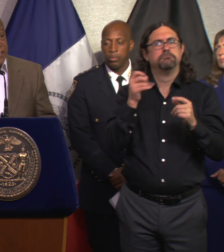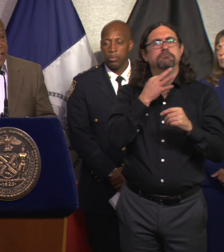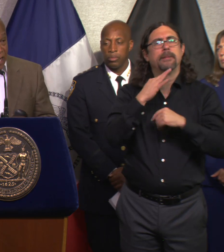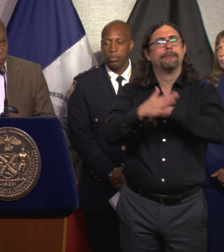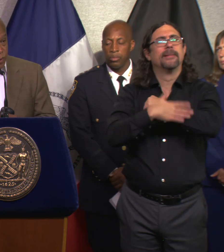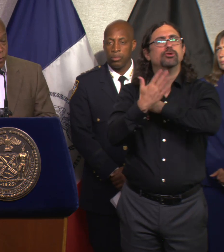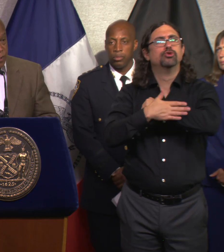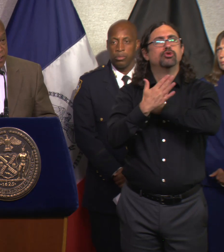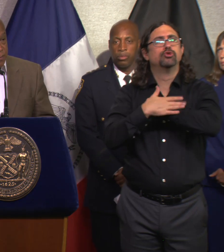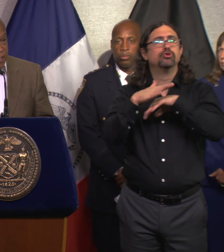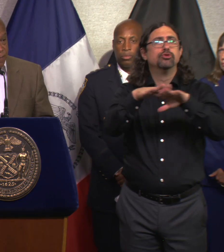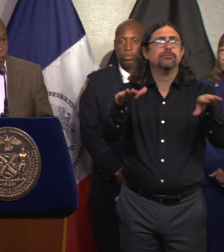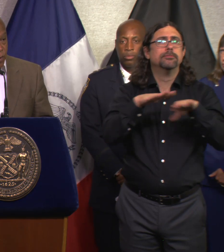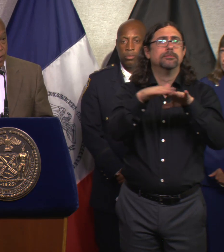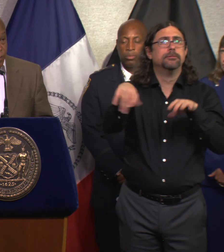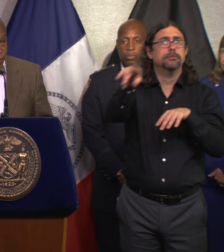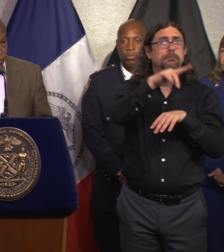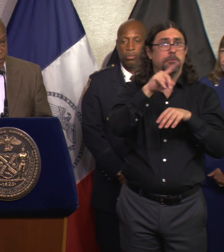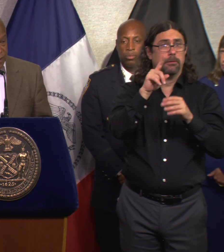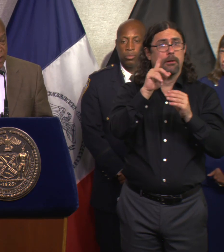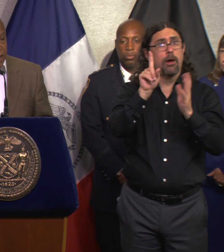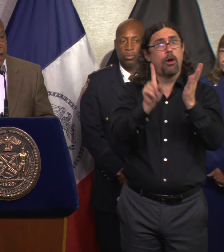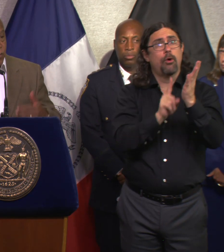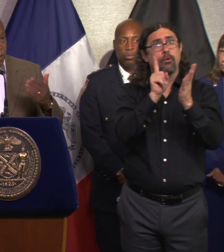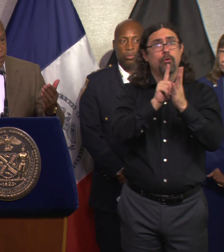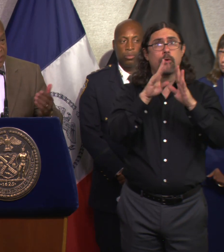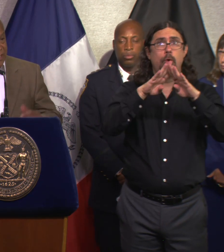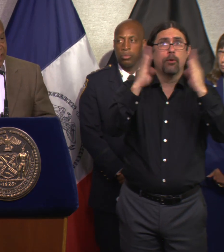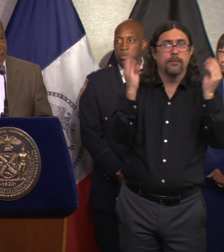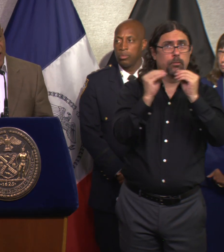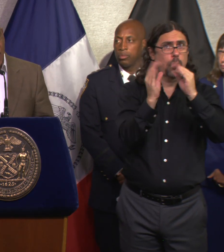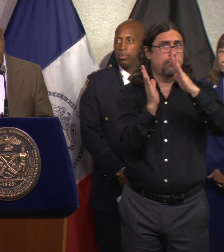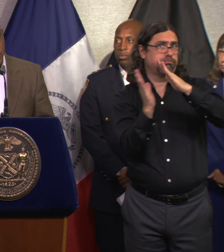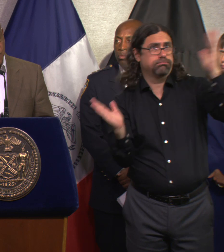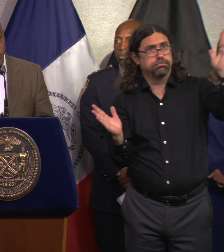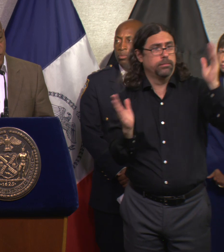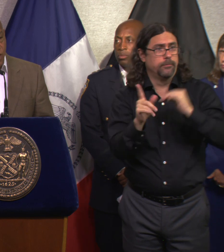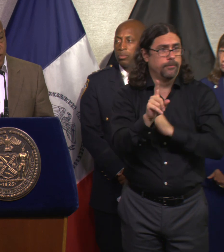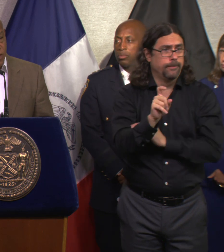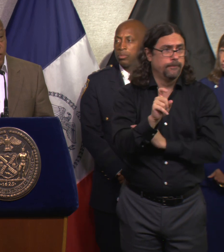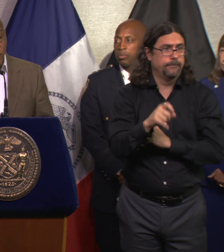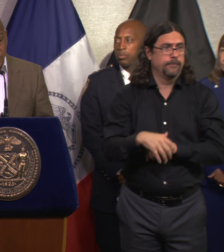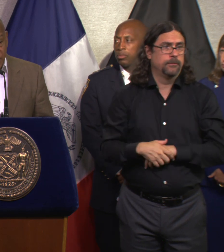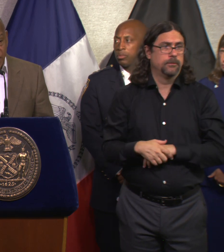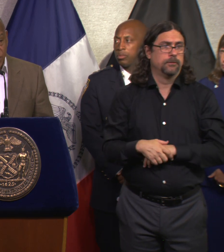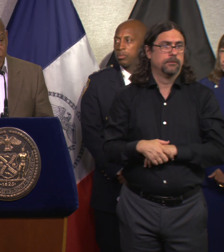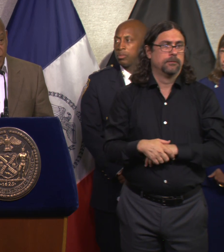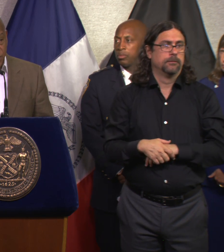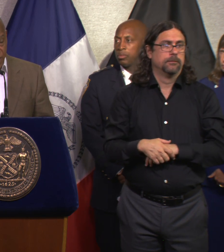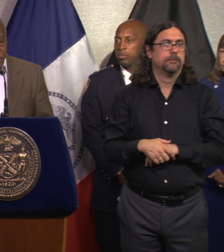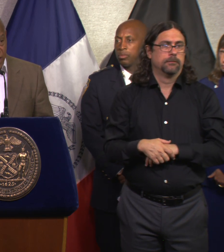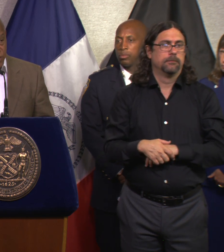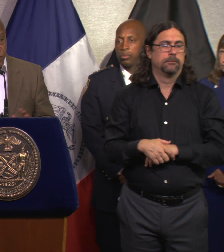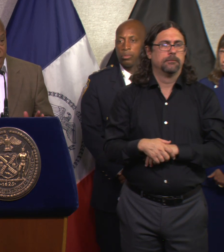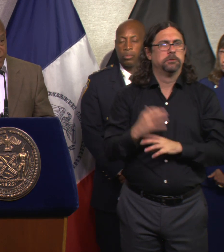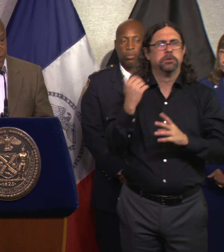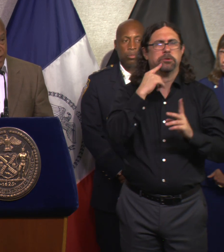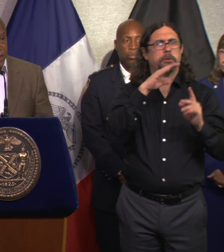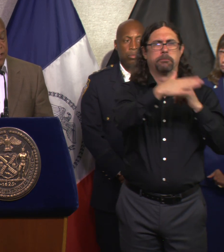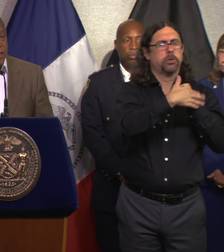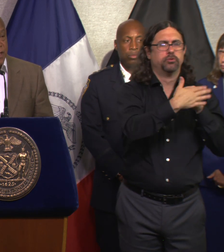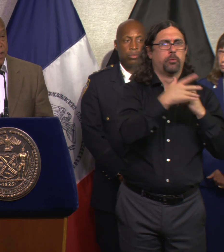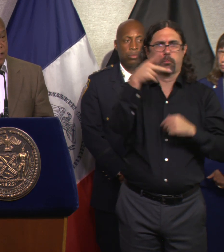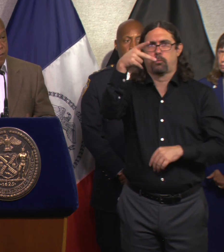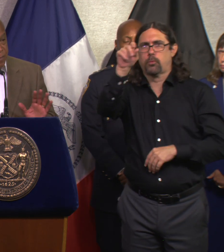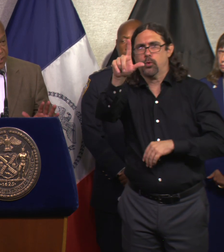The extended hours will just be for the pools, and we're also extending the hours for our over 600 spray showers throughout the